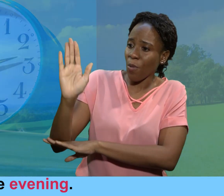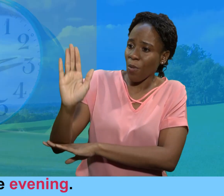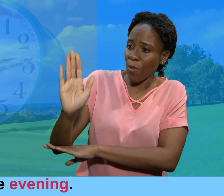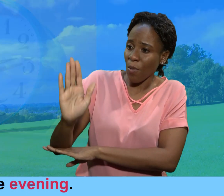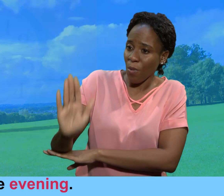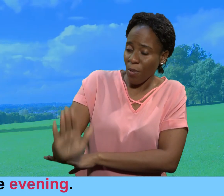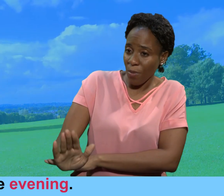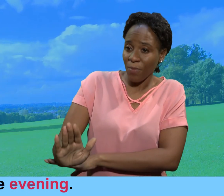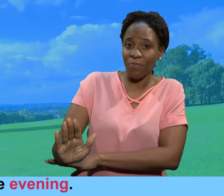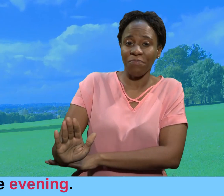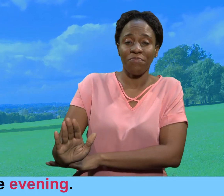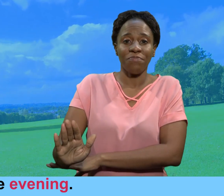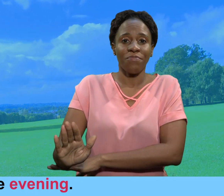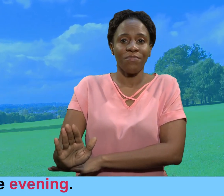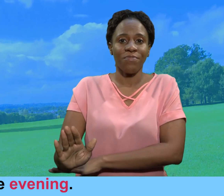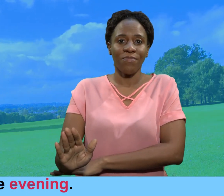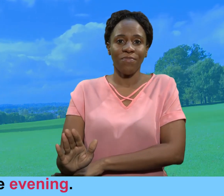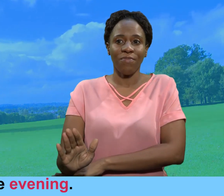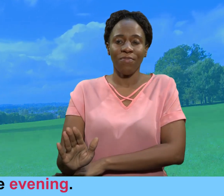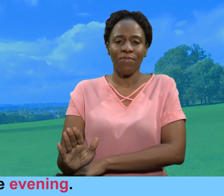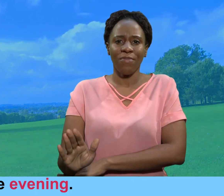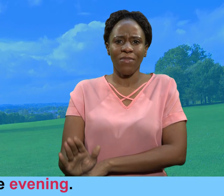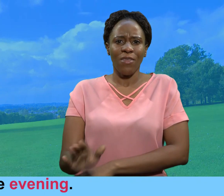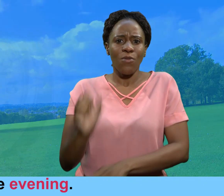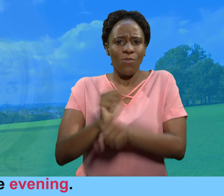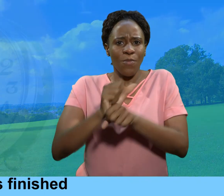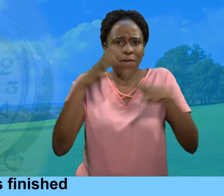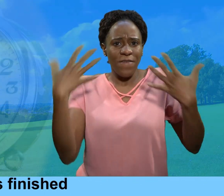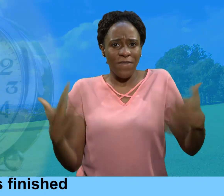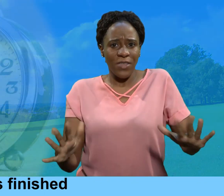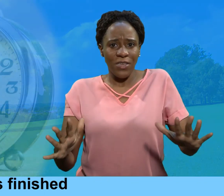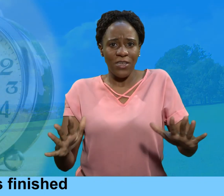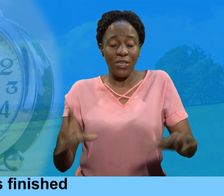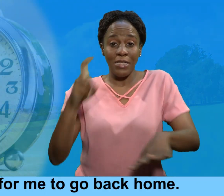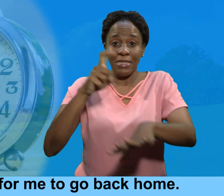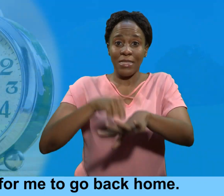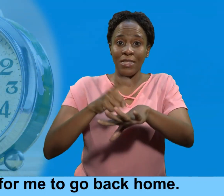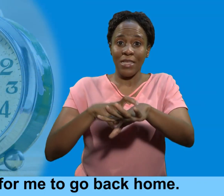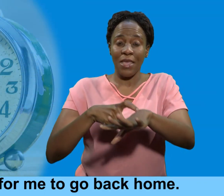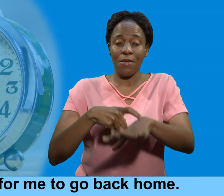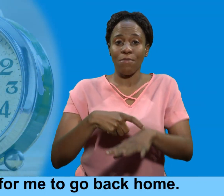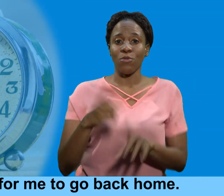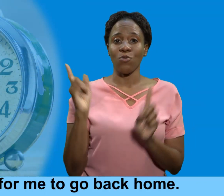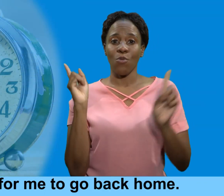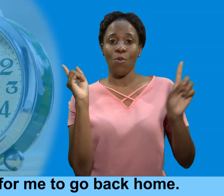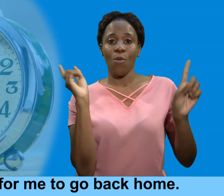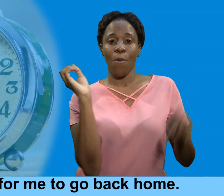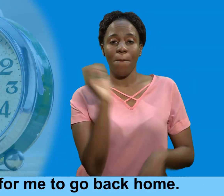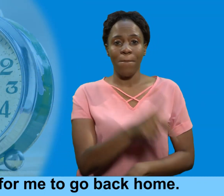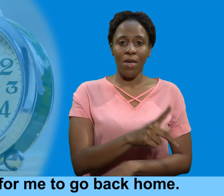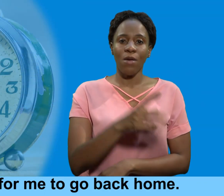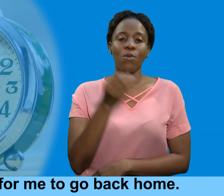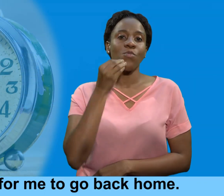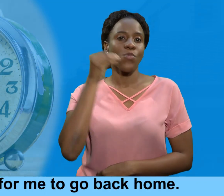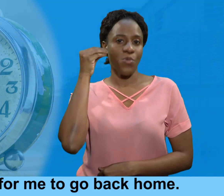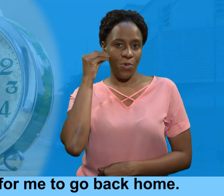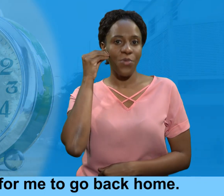Then it became evening. Then work was finished, so it was time for me to go back